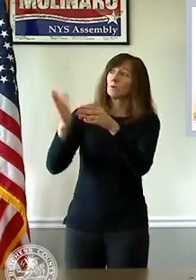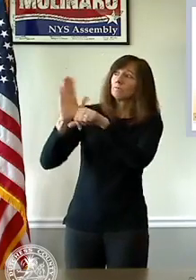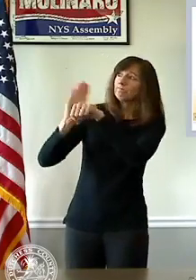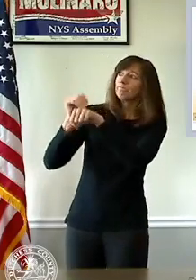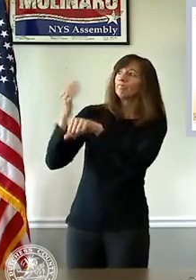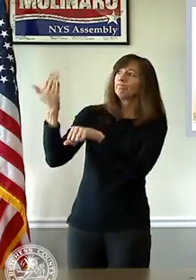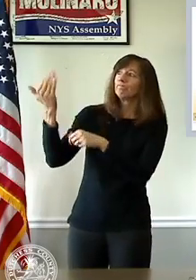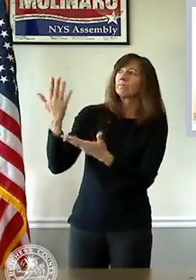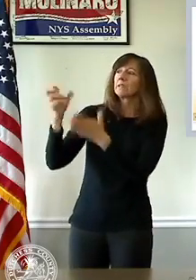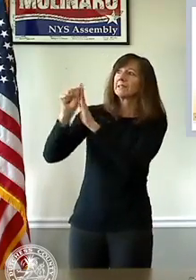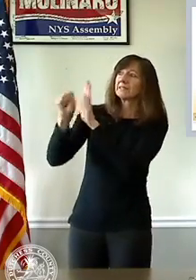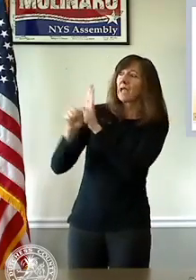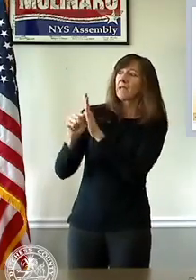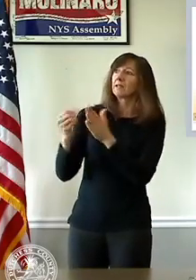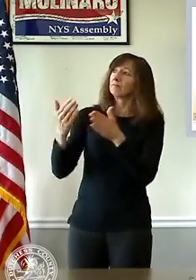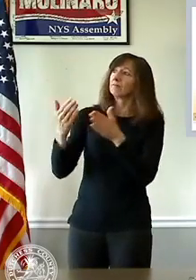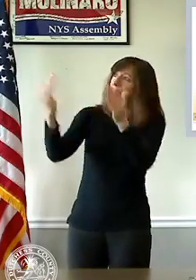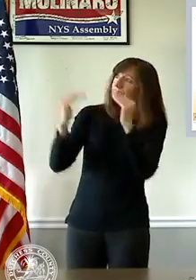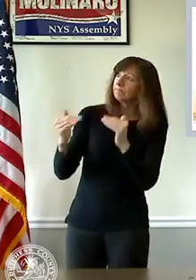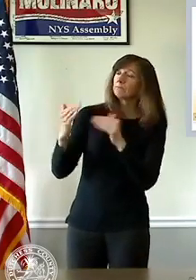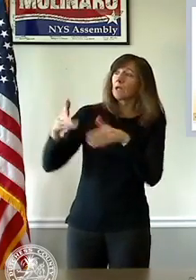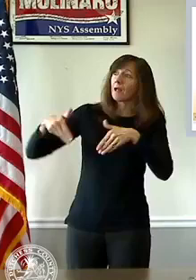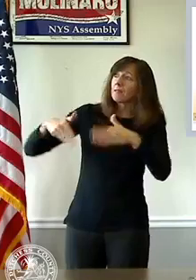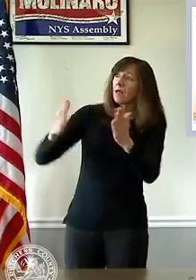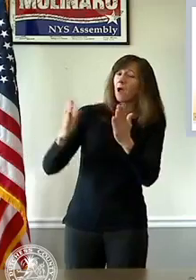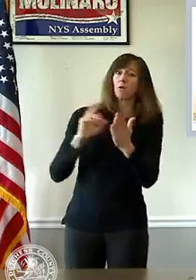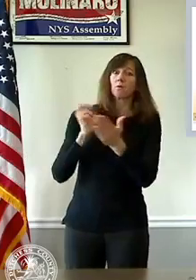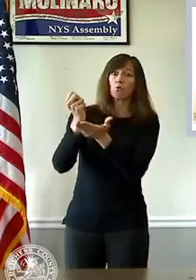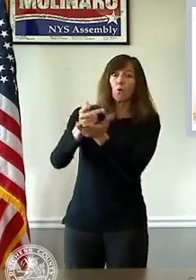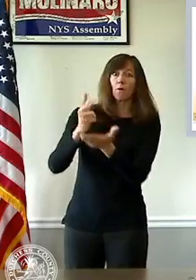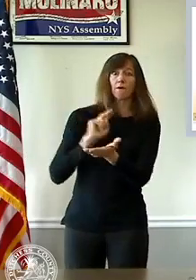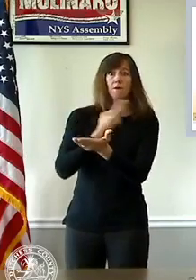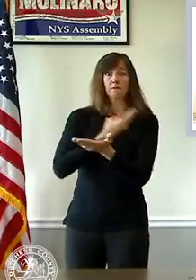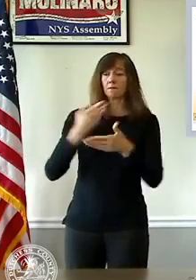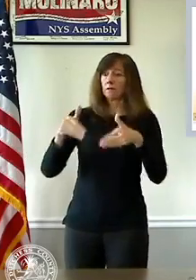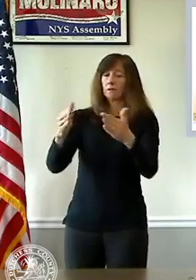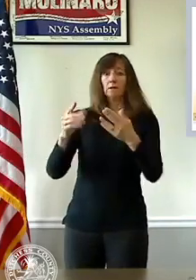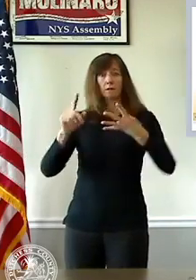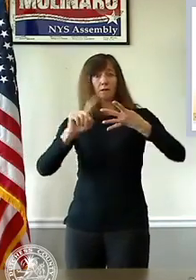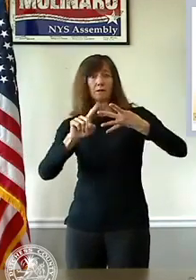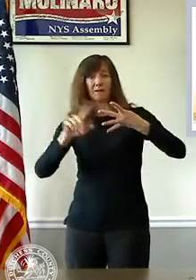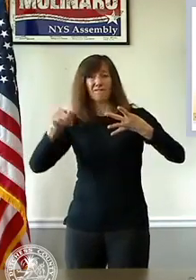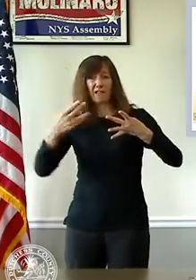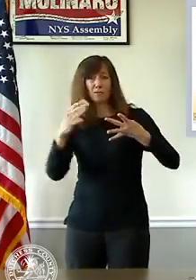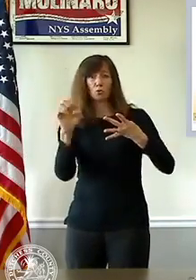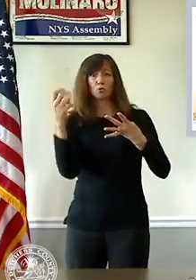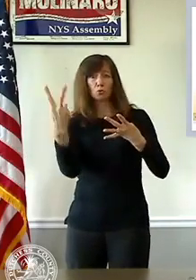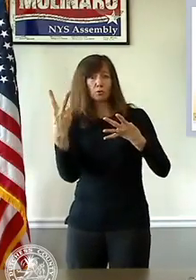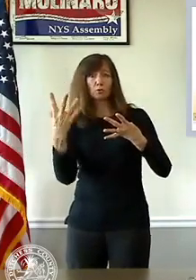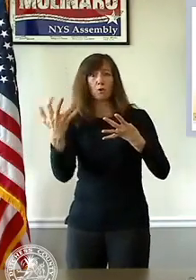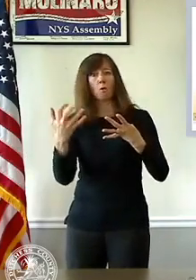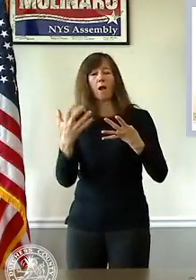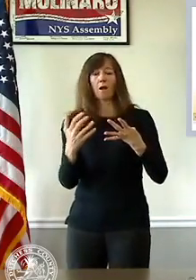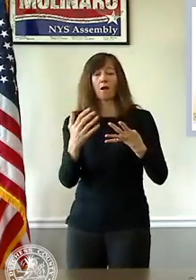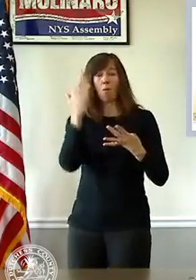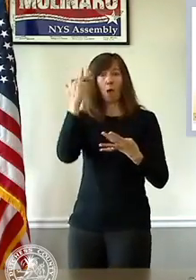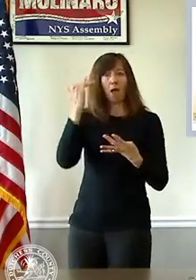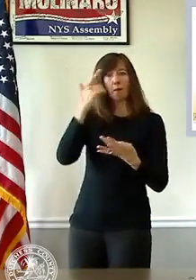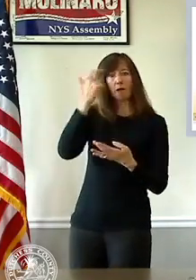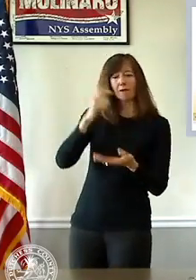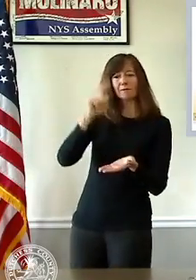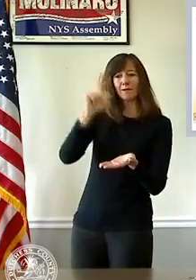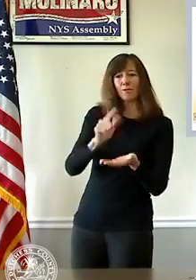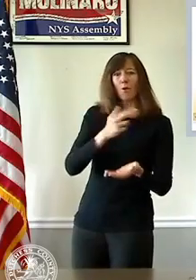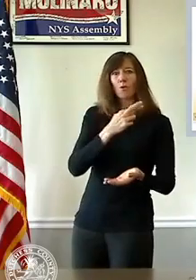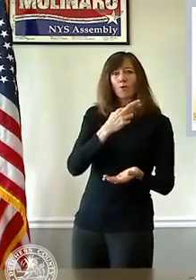2 stage, if you will, so that we can move faster in getting some of the lower risk businesses moving